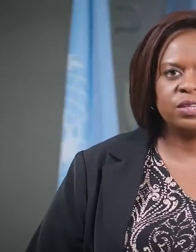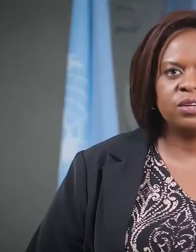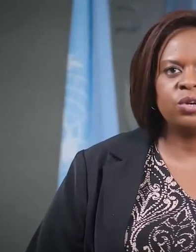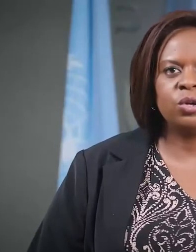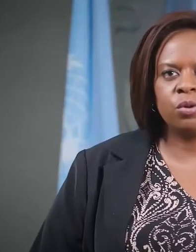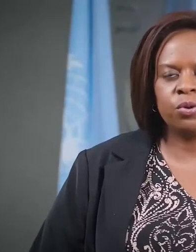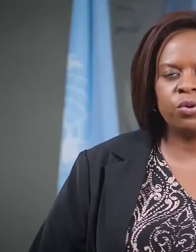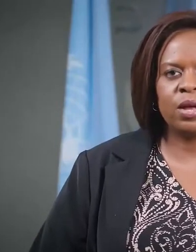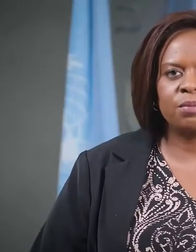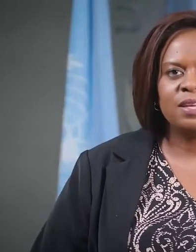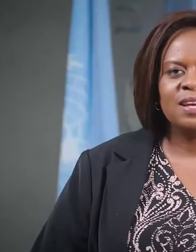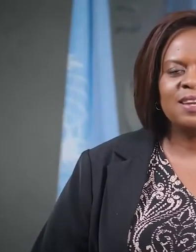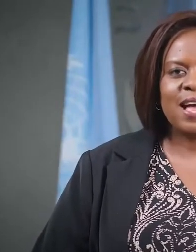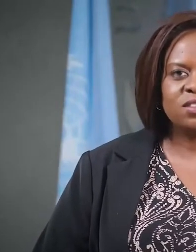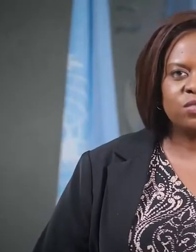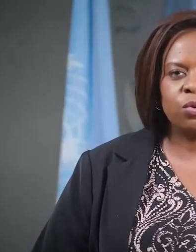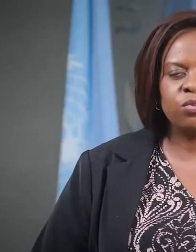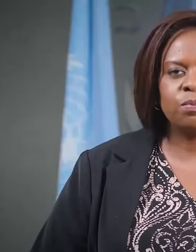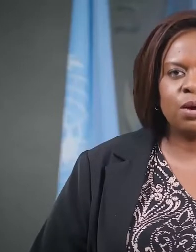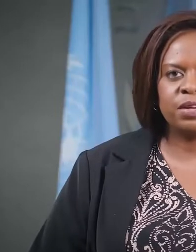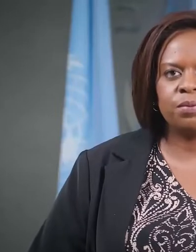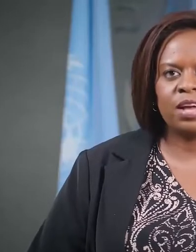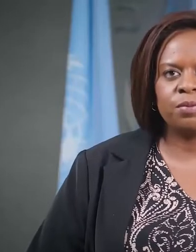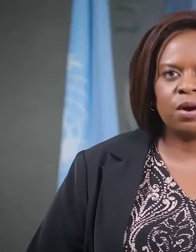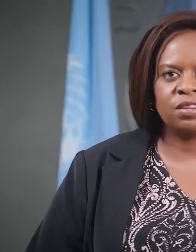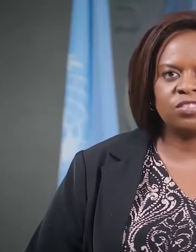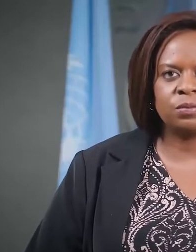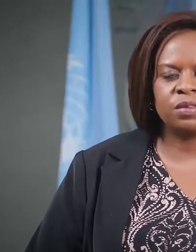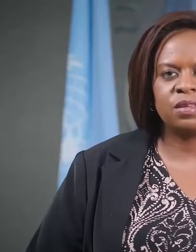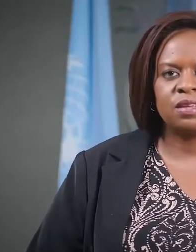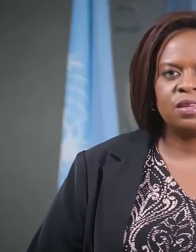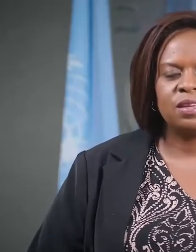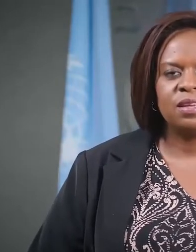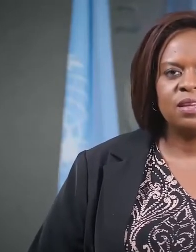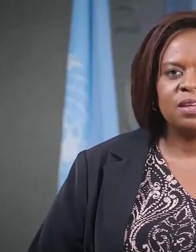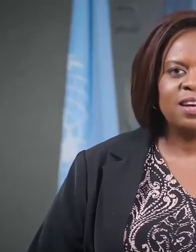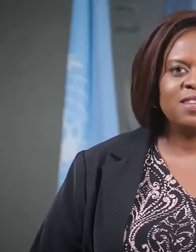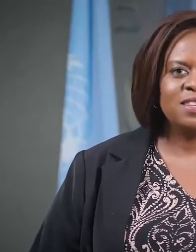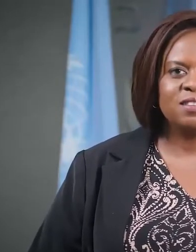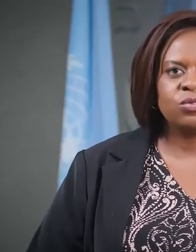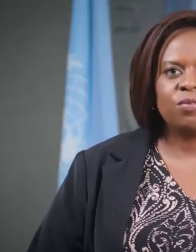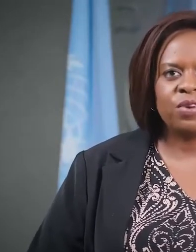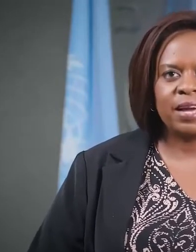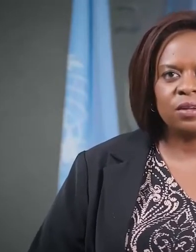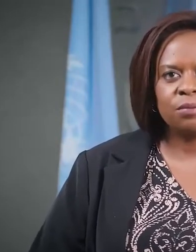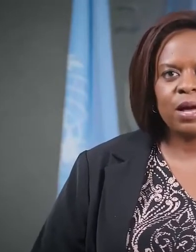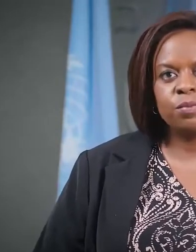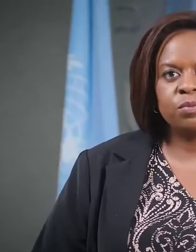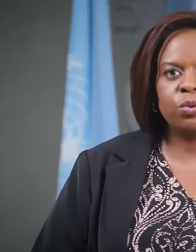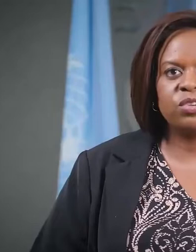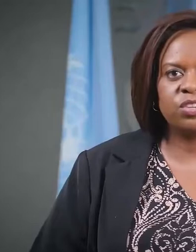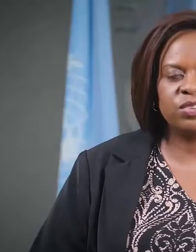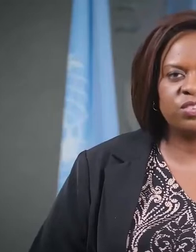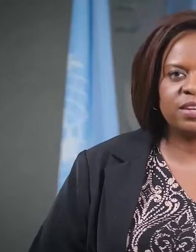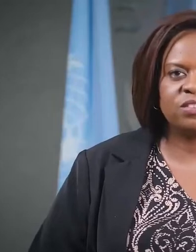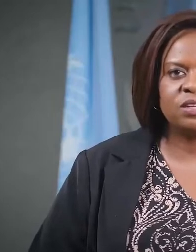local delivery of global programs and active support for public-private partnerships. And this leads us to our final and perhaps